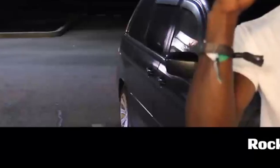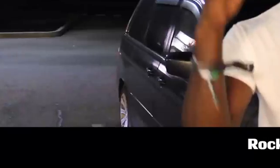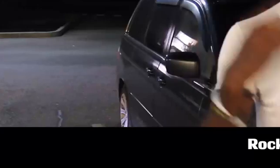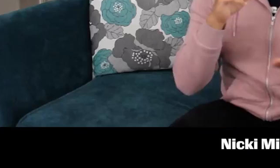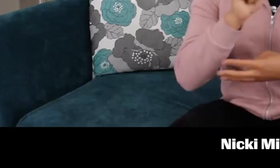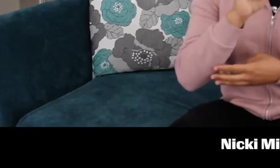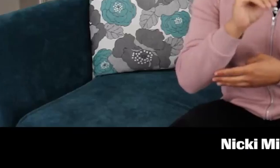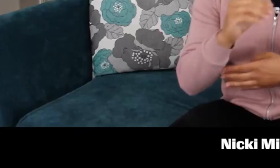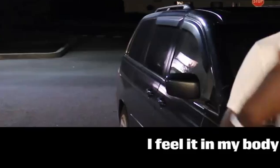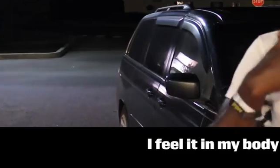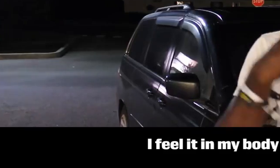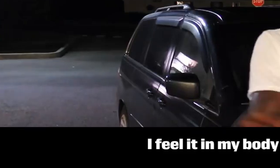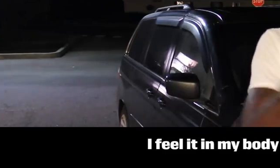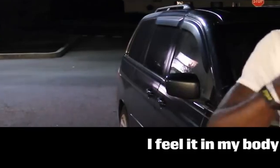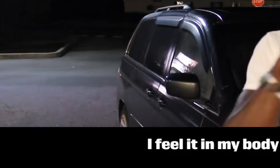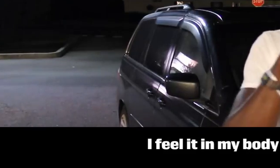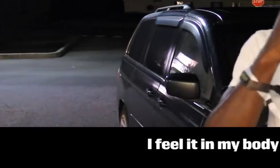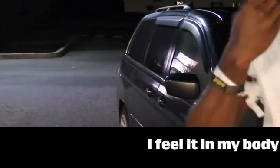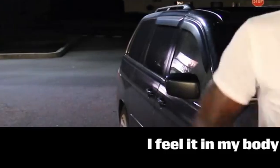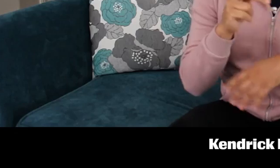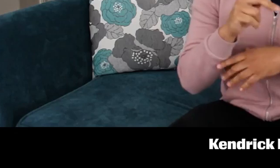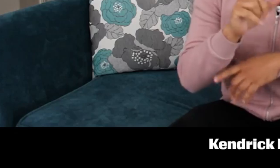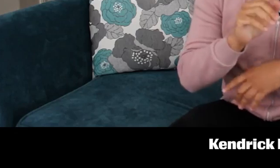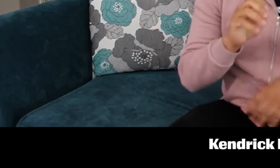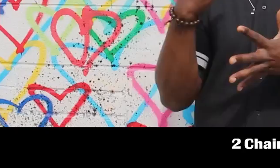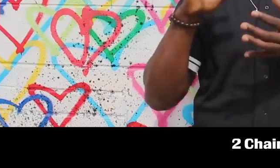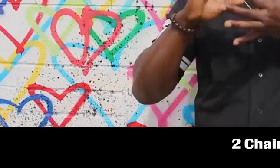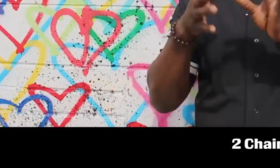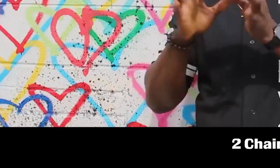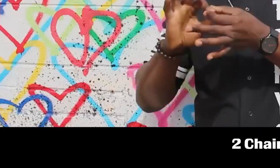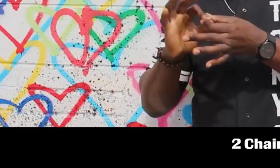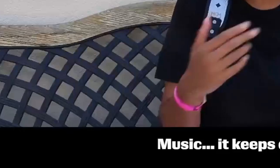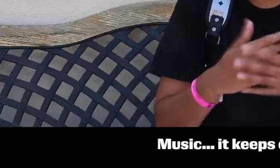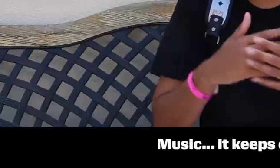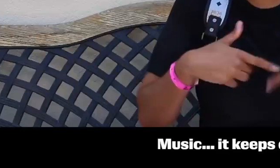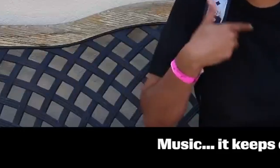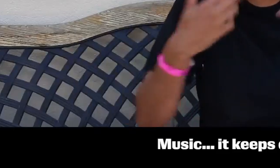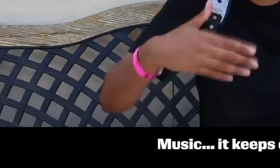Nicki Minaj. Kendrick Lamar. You think it keeps our life going?